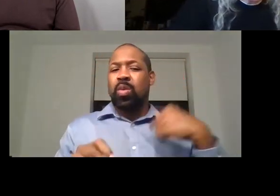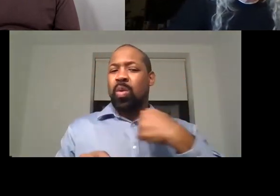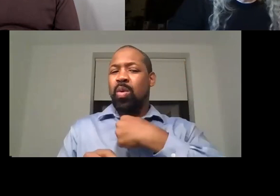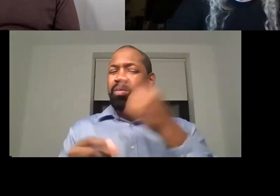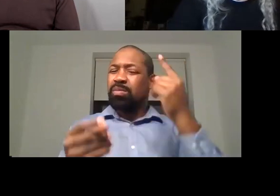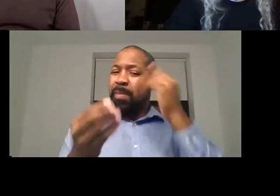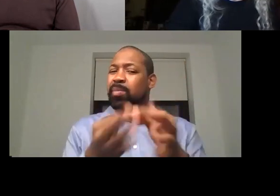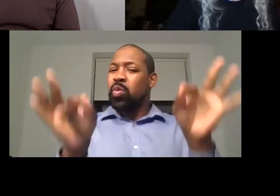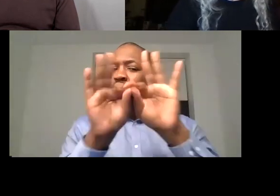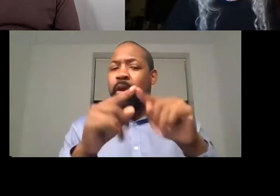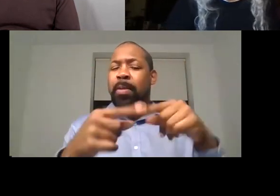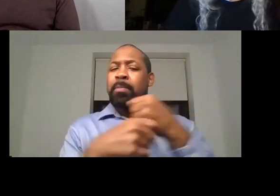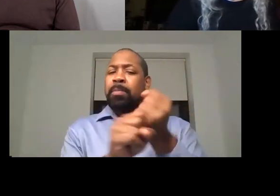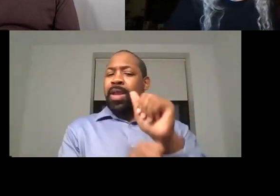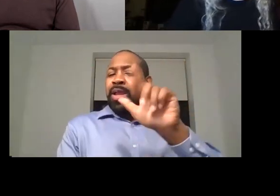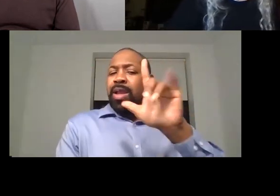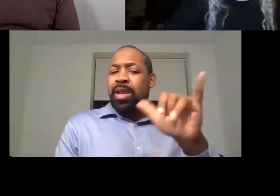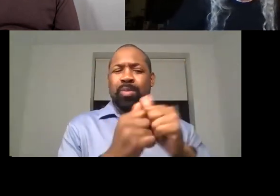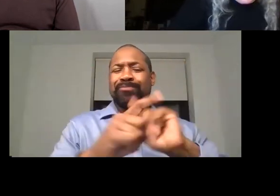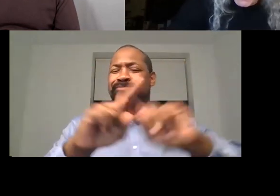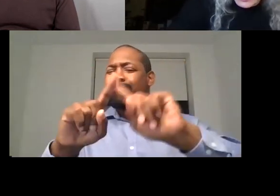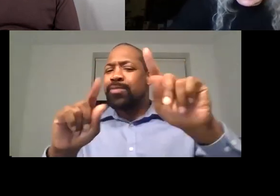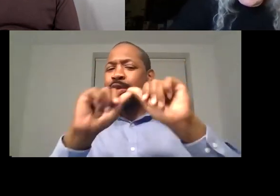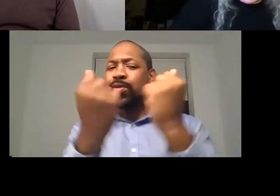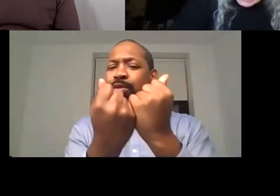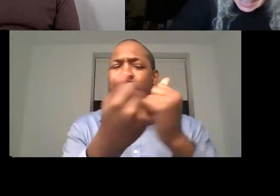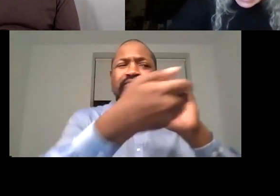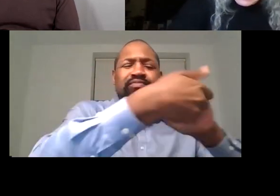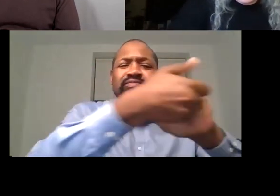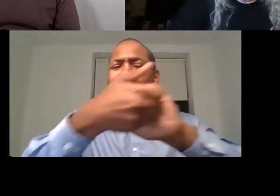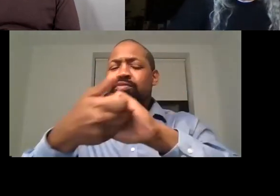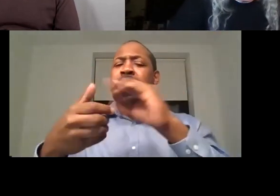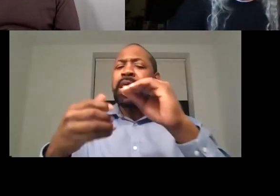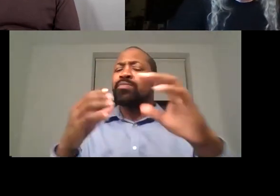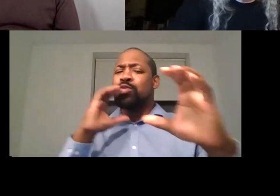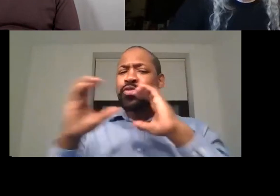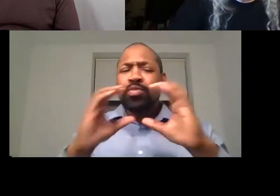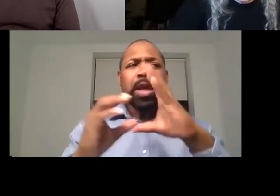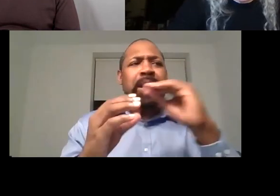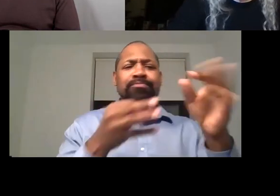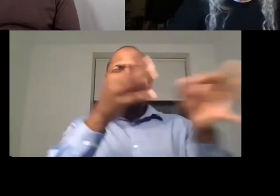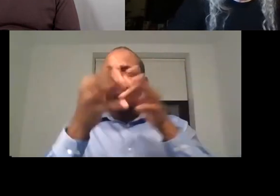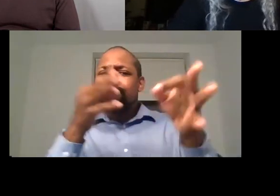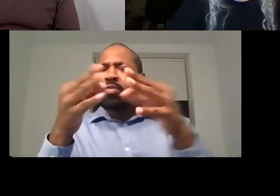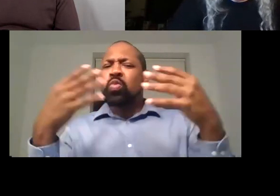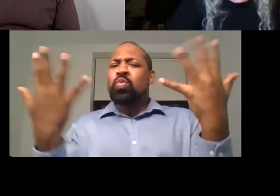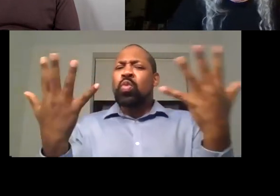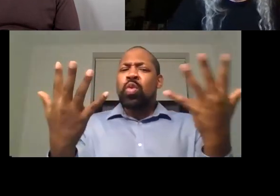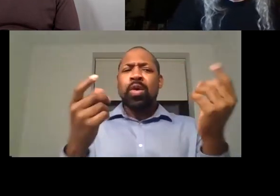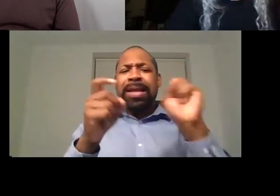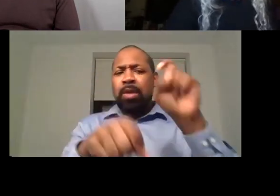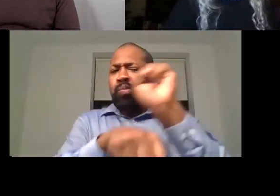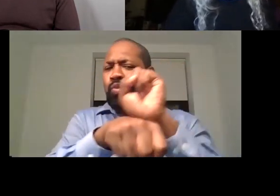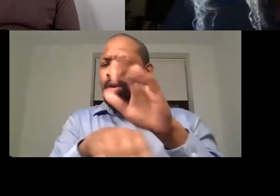the issues coming up with COVID, vaccines and all this. I think it's very important to make allies with other organizations and other